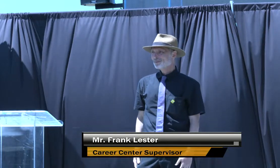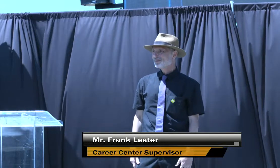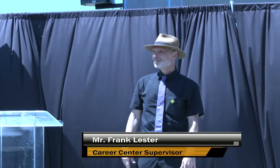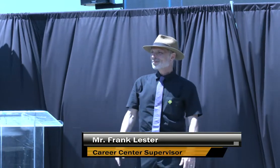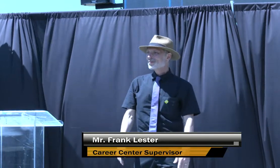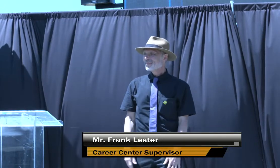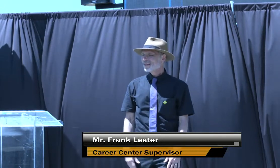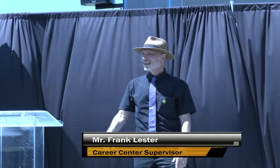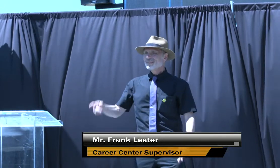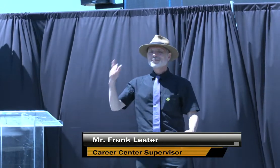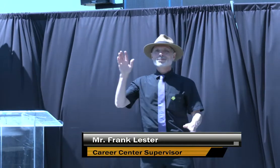graduating.